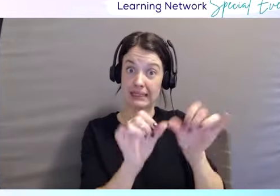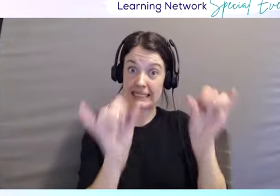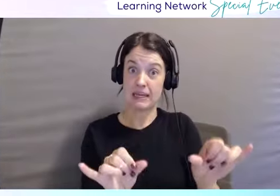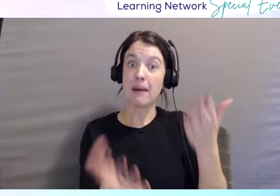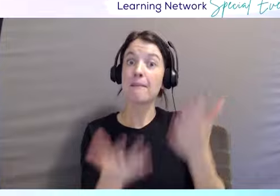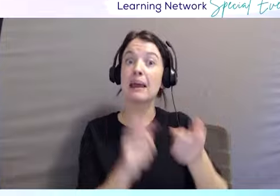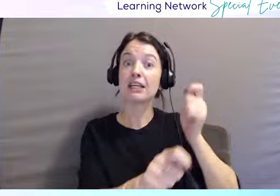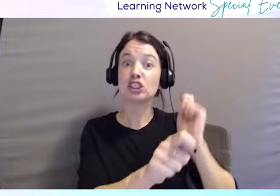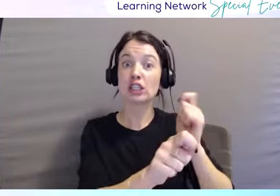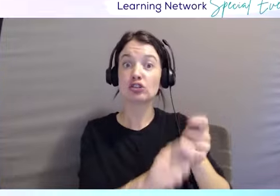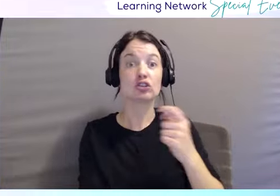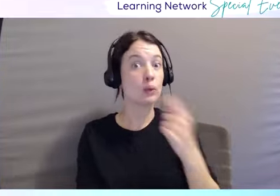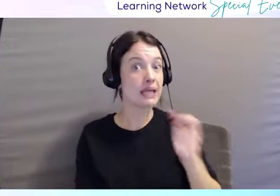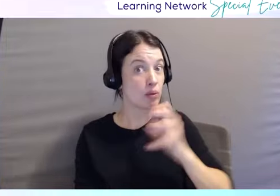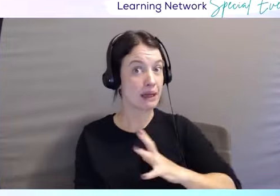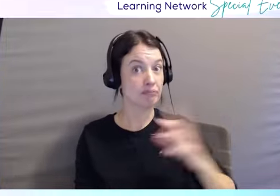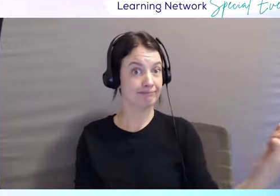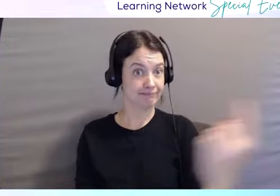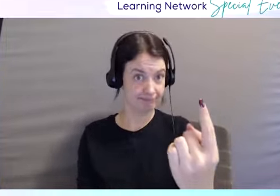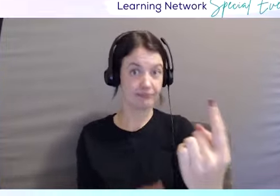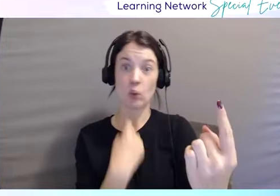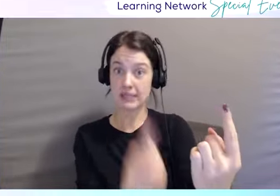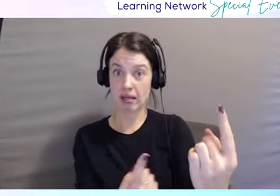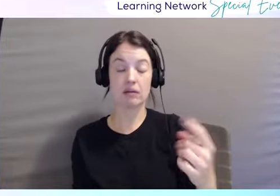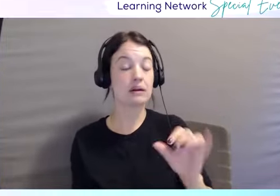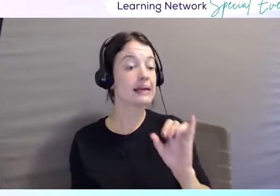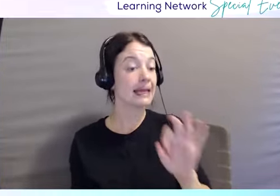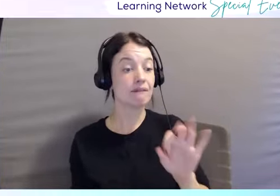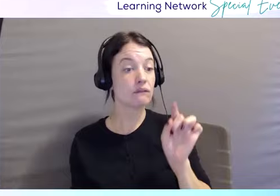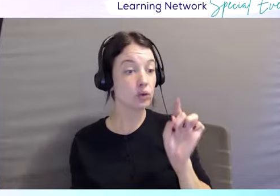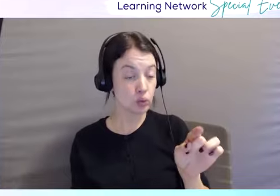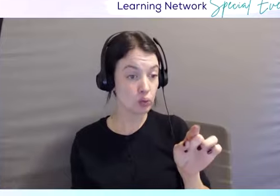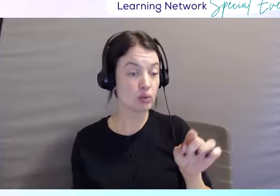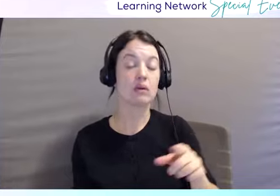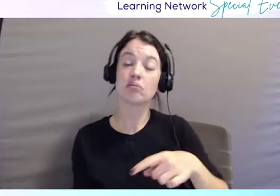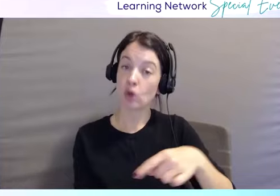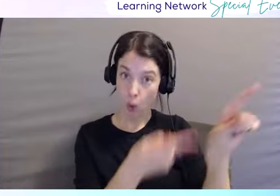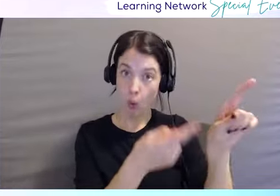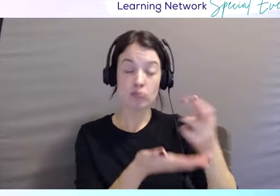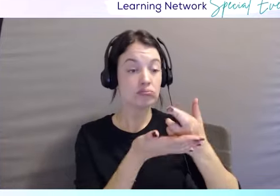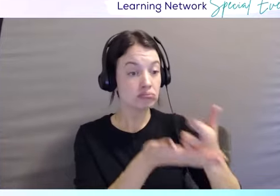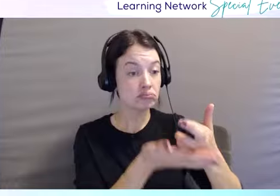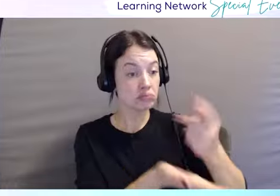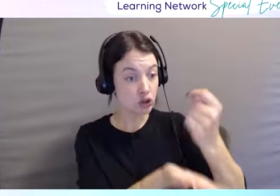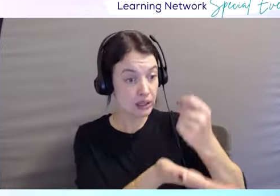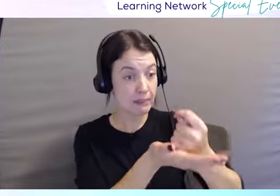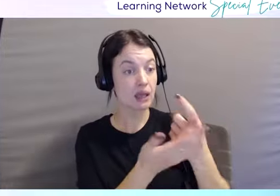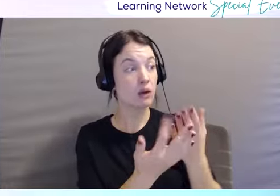women who come before them, if you go to treatment and succeed in treatment, we can consider